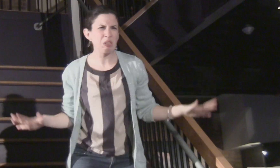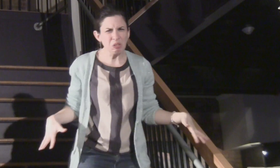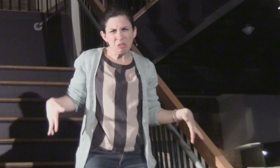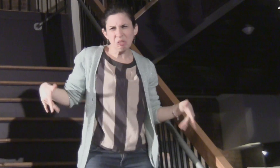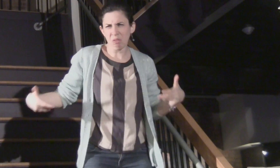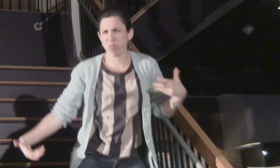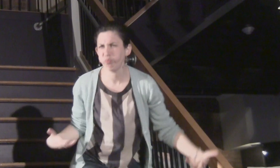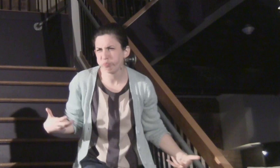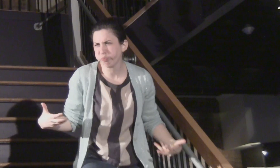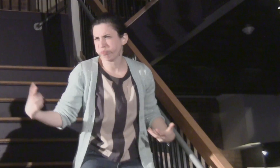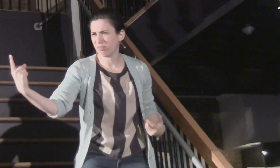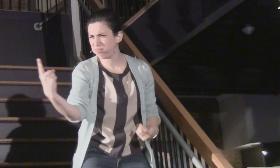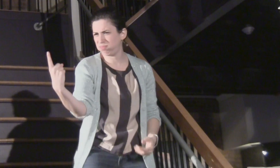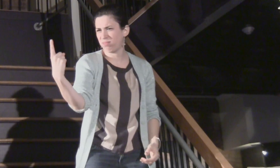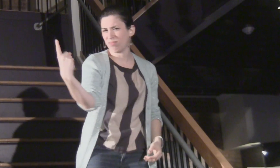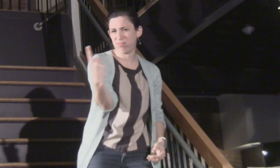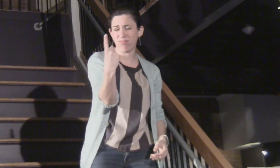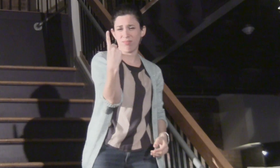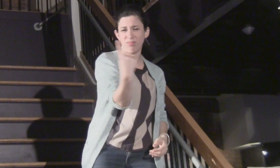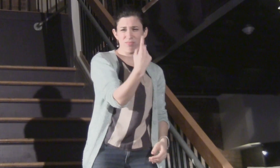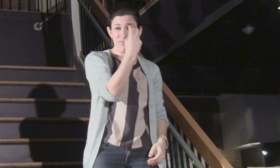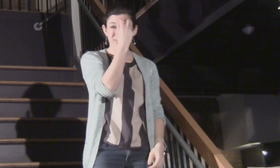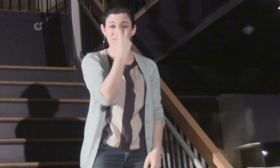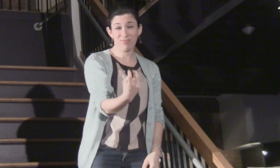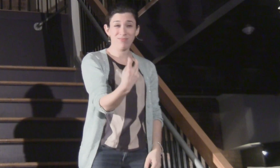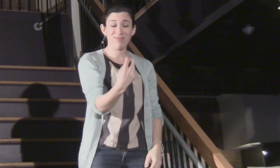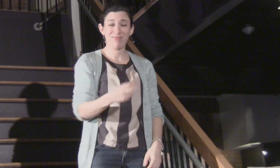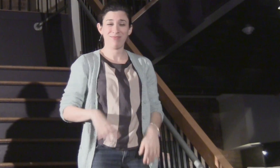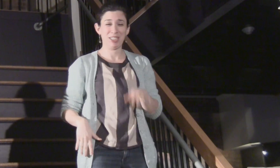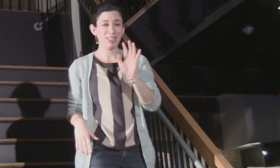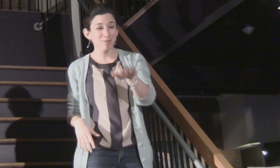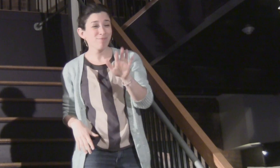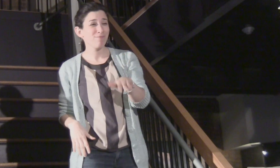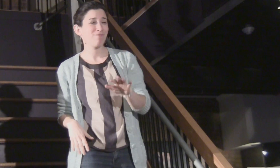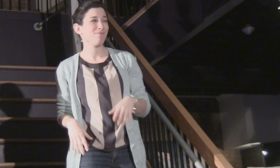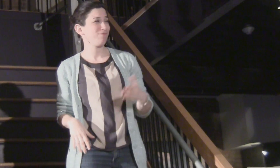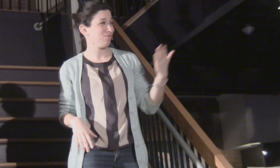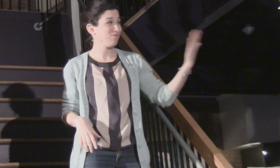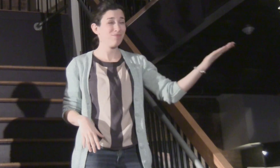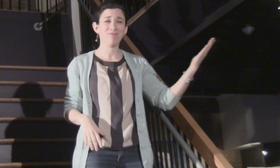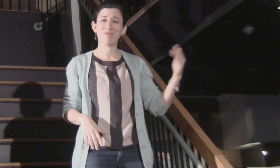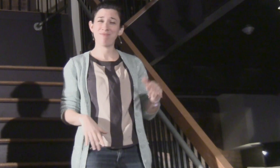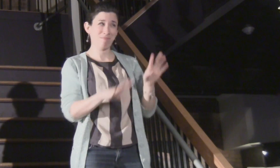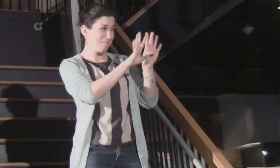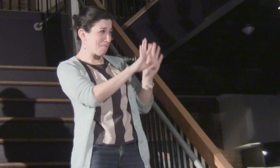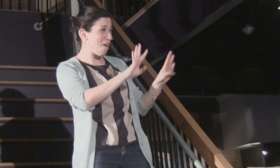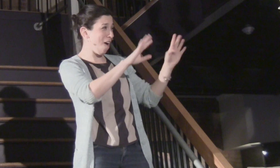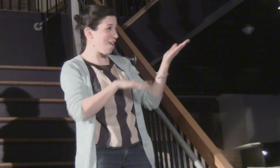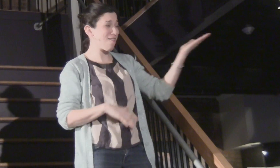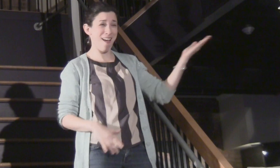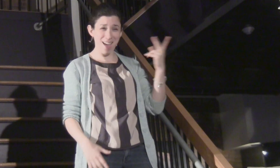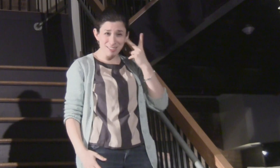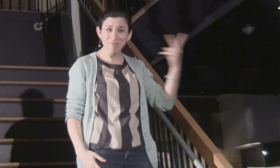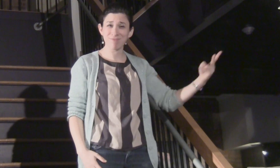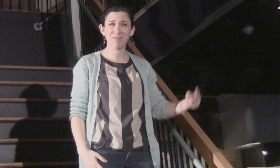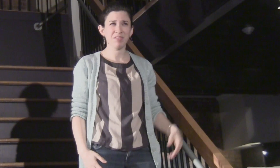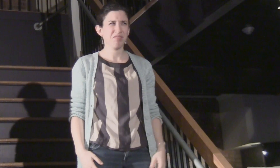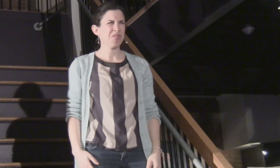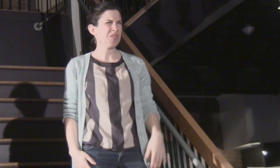nose flying around there. And he said, you have the Hanukkah, I